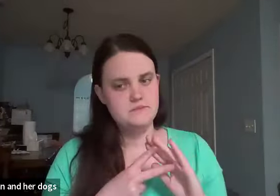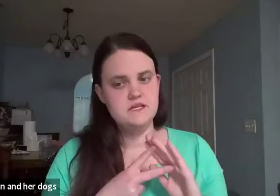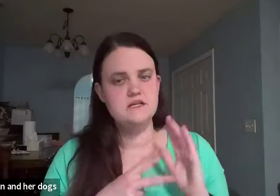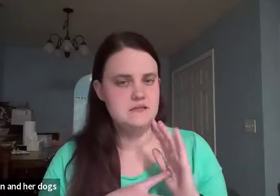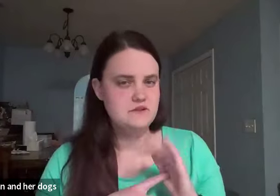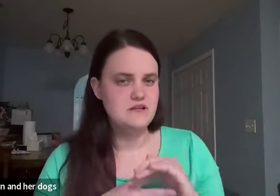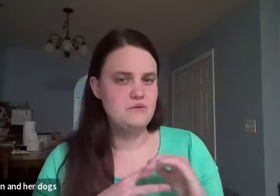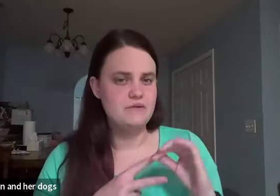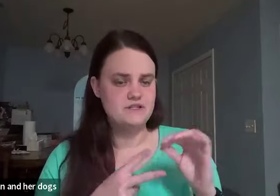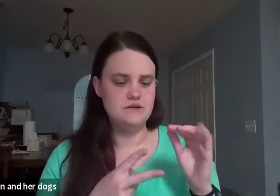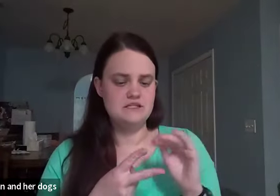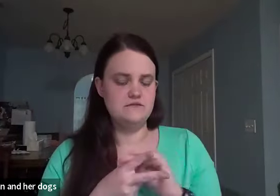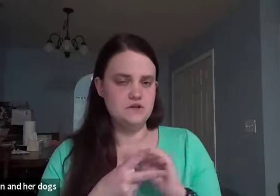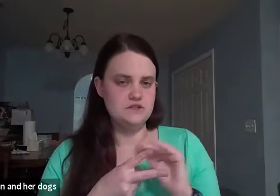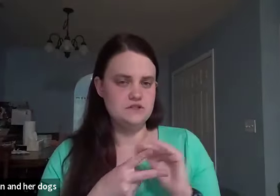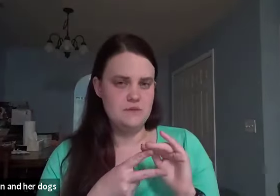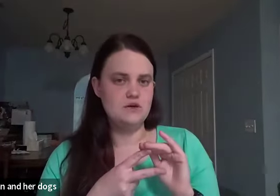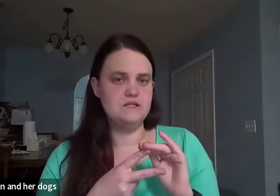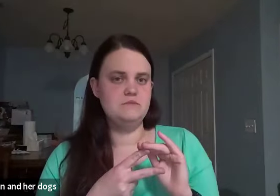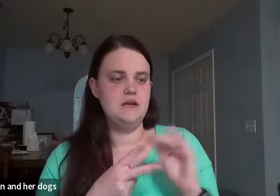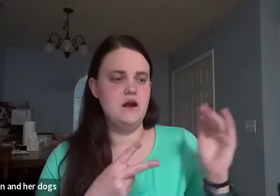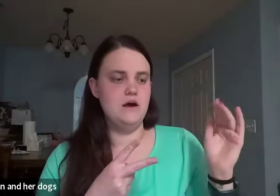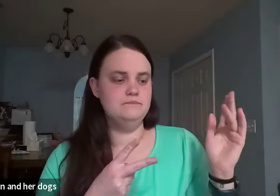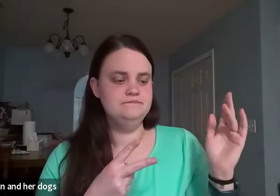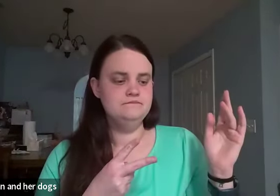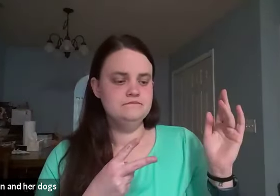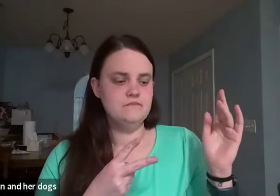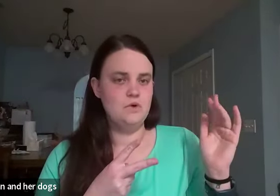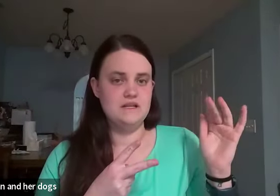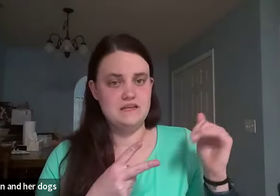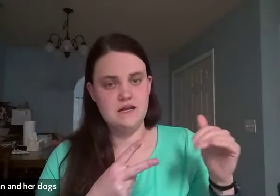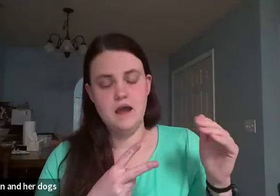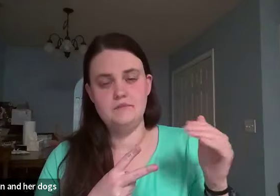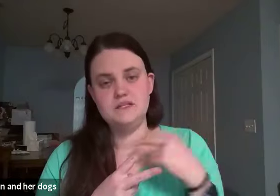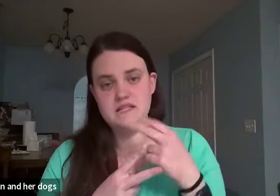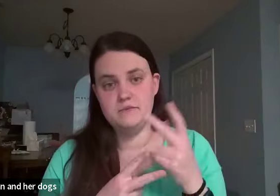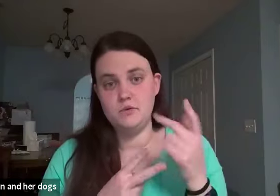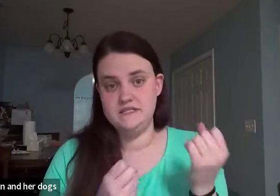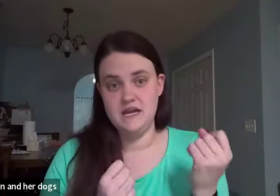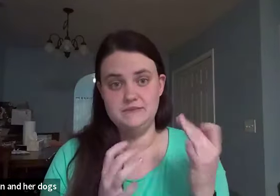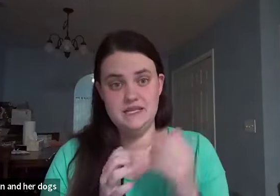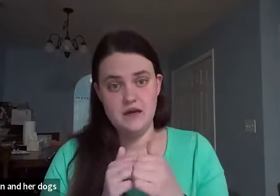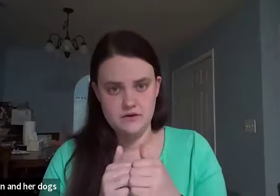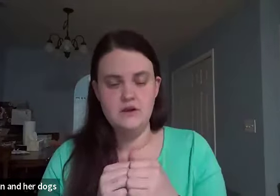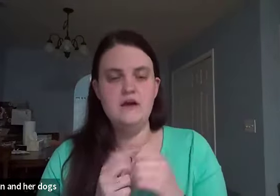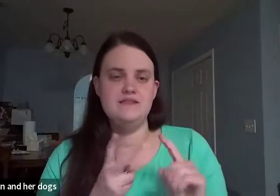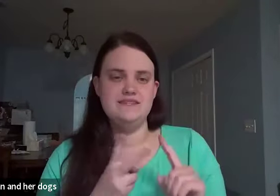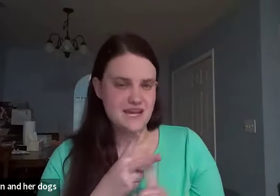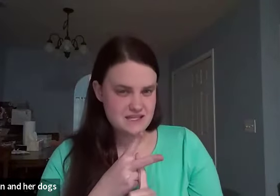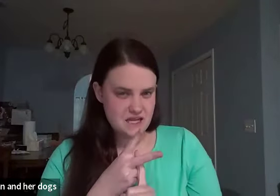times. Typically, the way we do it is the first time is going to be, we're going to sign them. I'm going to say them and we'll sign them together. The second